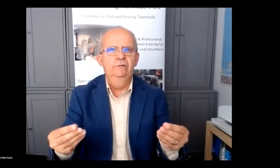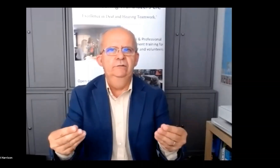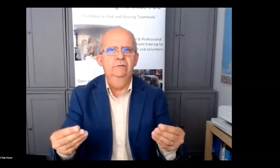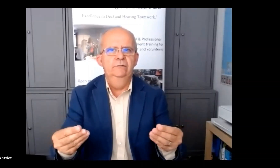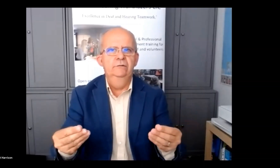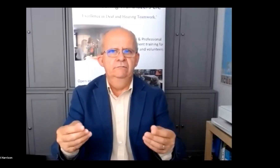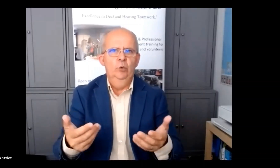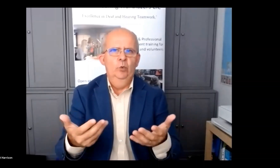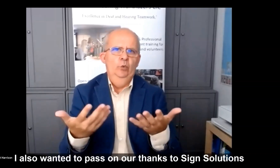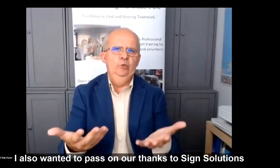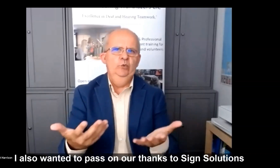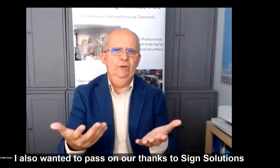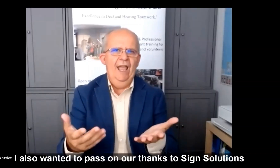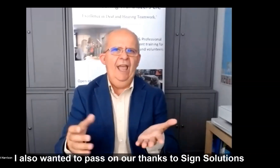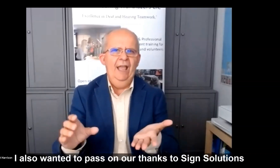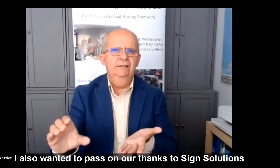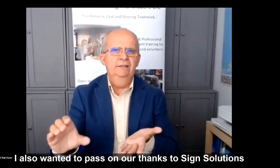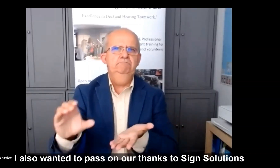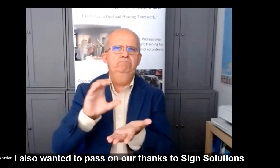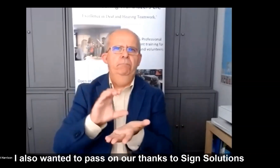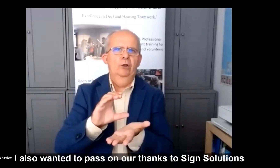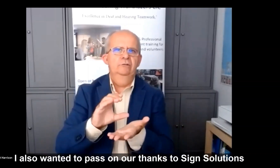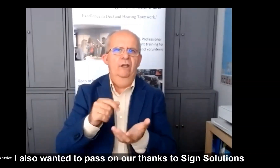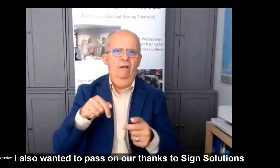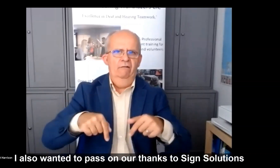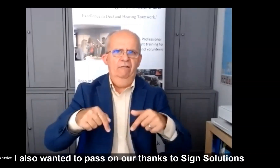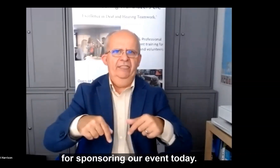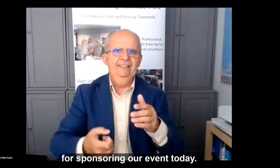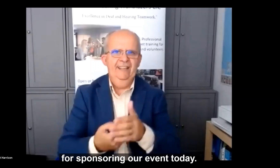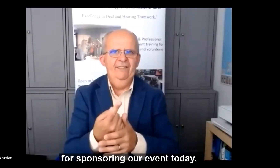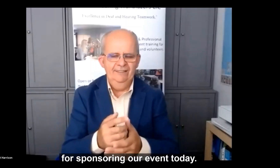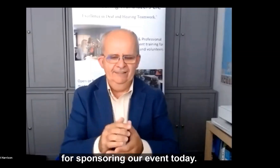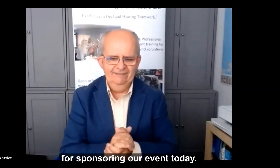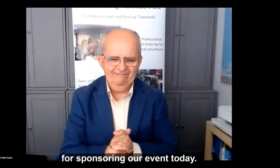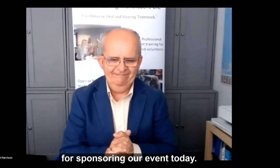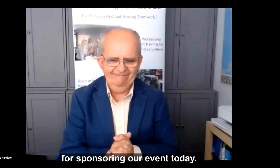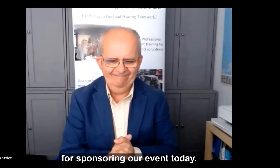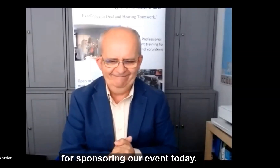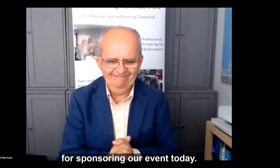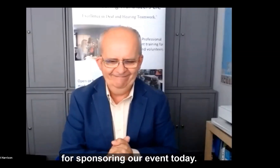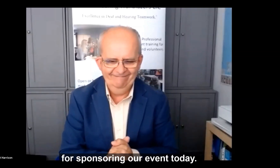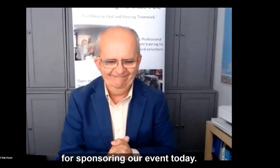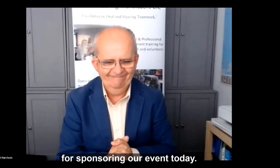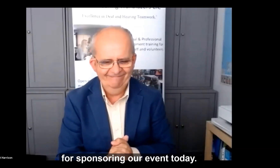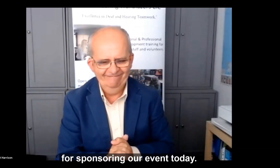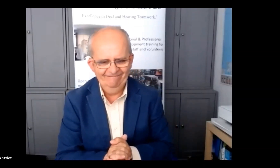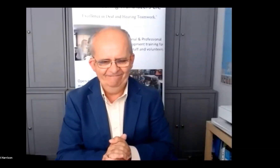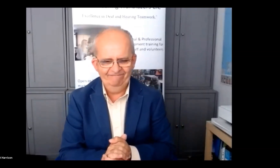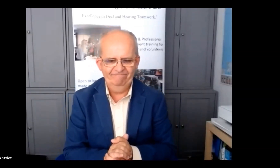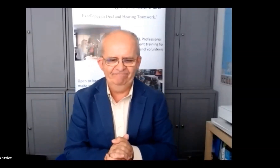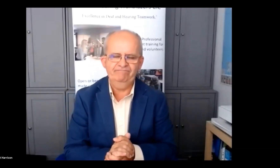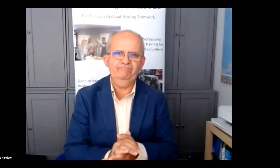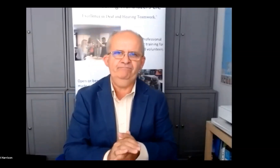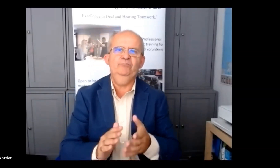I also wanted to pass on our thanks to Sign Solutions for sponsoring our event today.